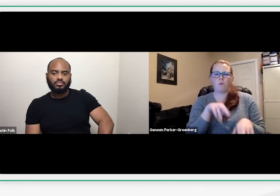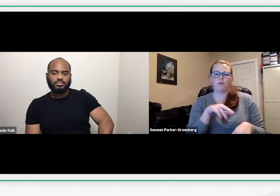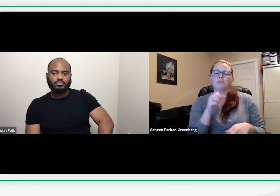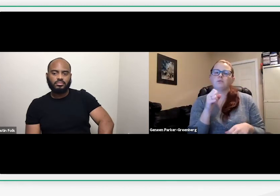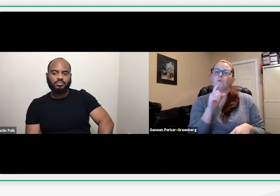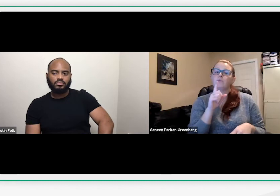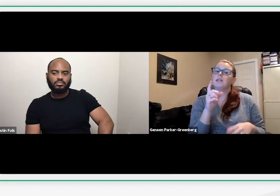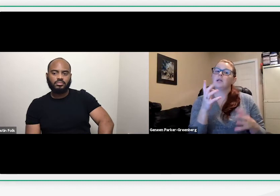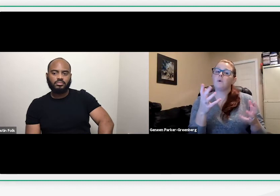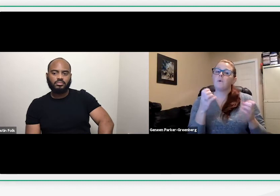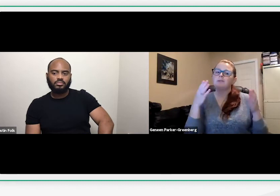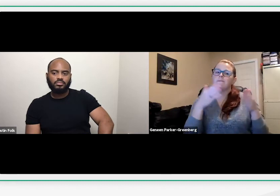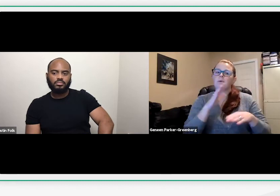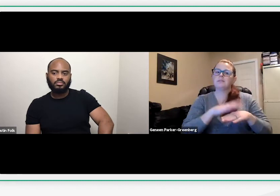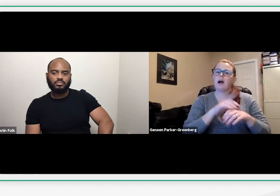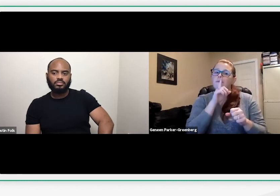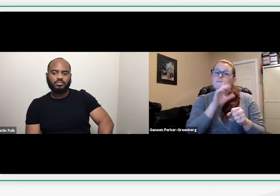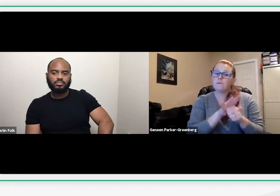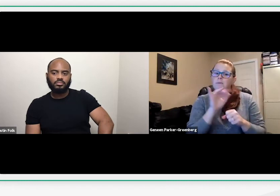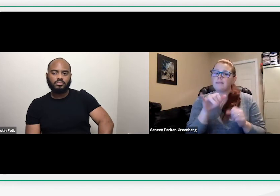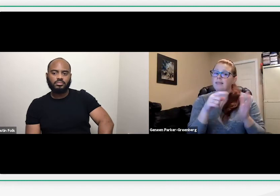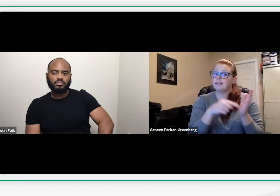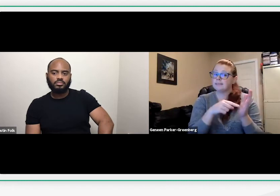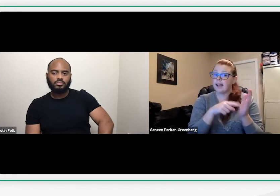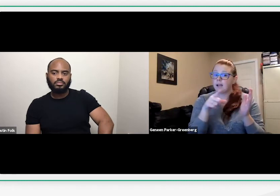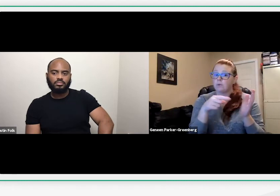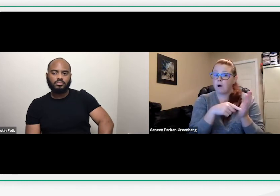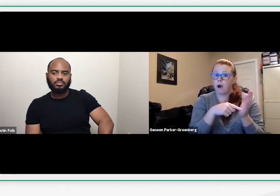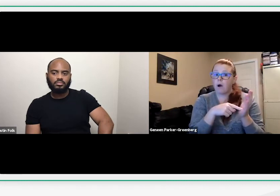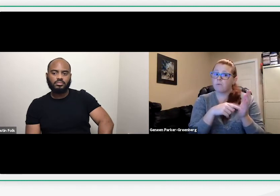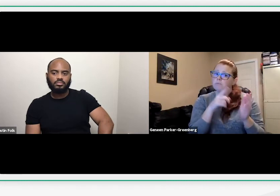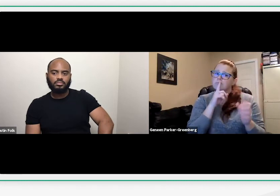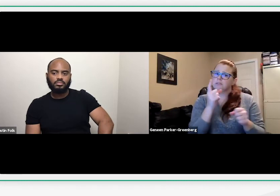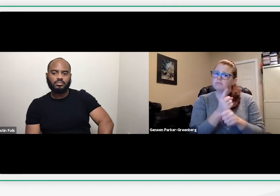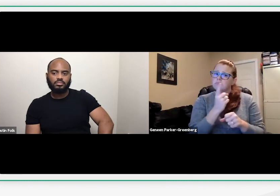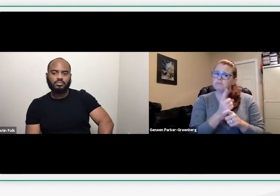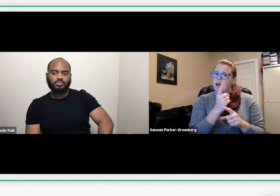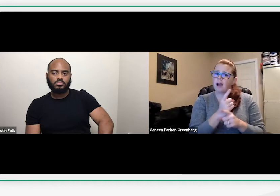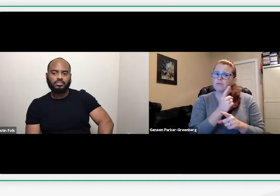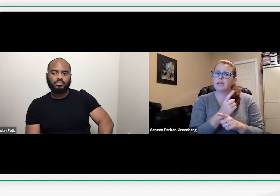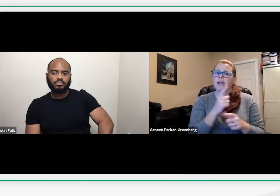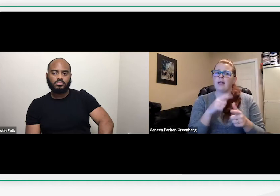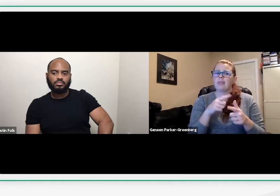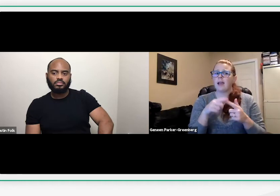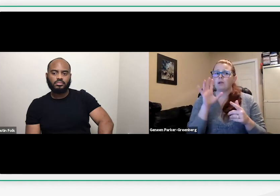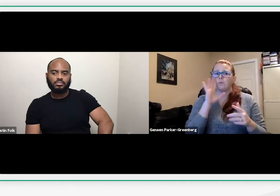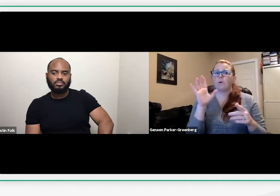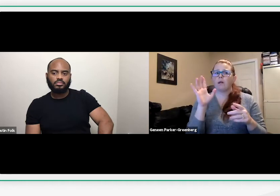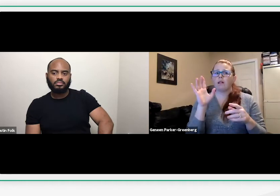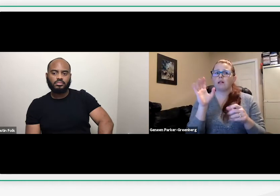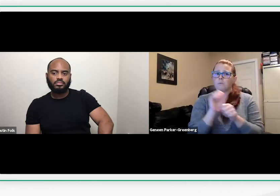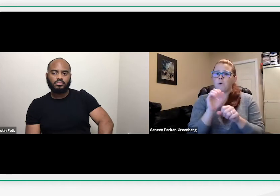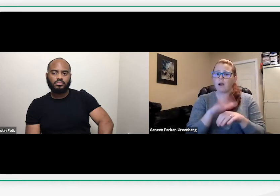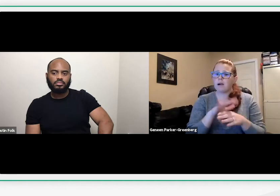have on your credit score to reflect collections on your credit report. So you want to make sure that the debt